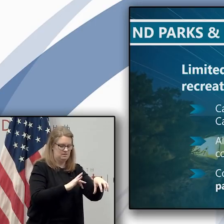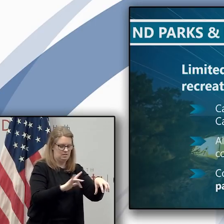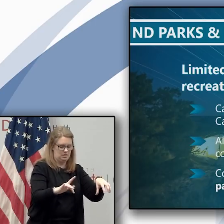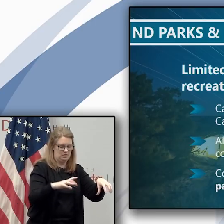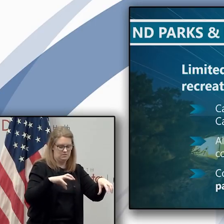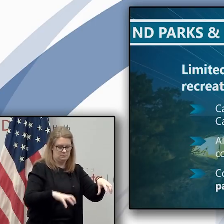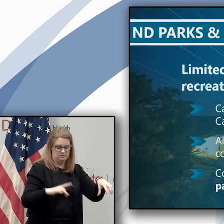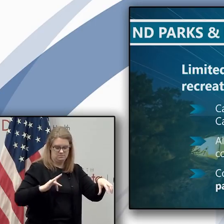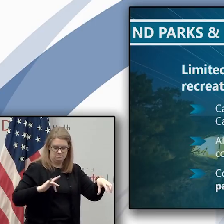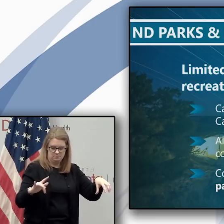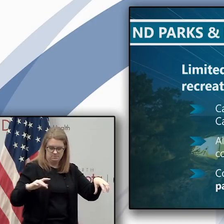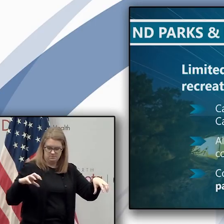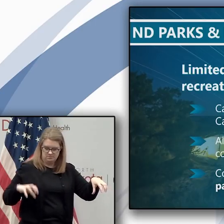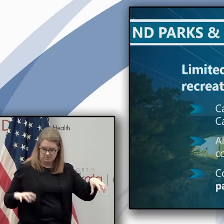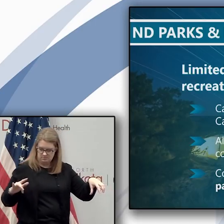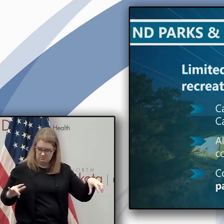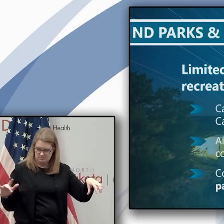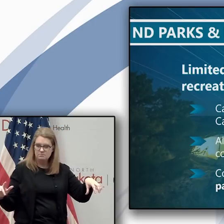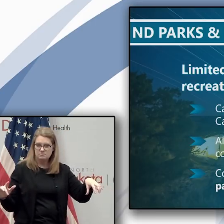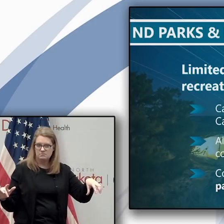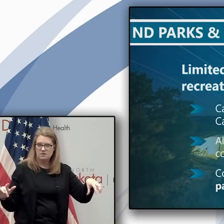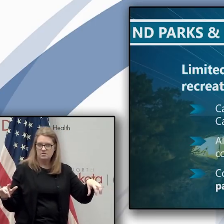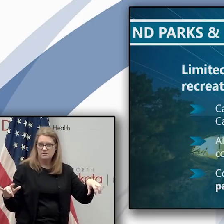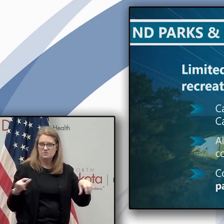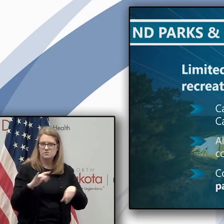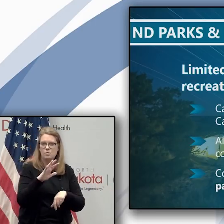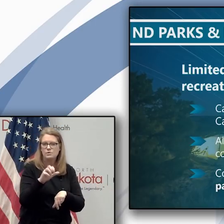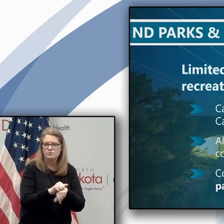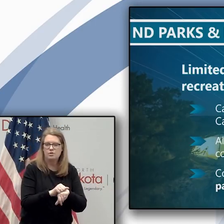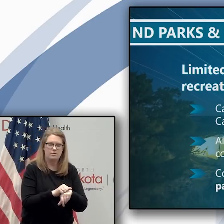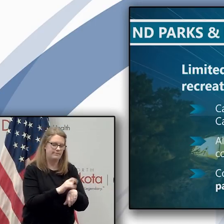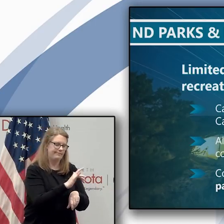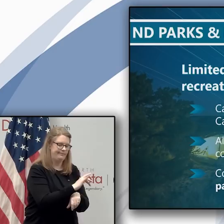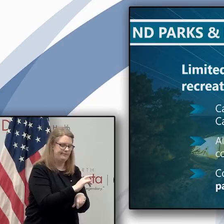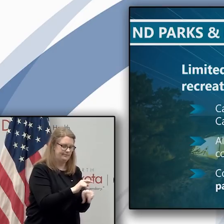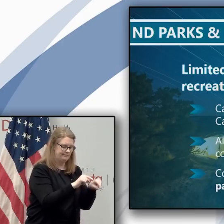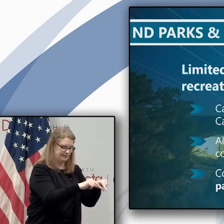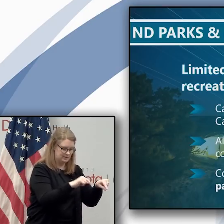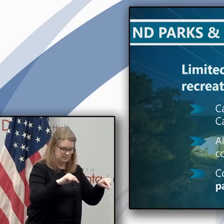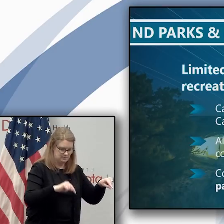for reservation or camping, because the